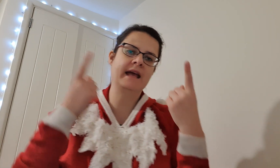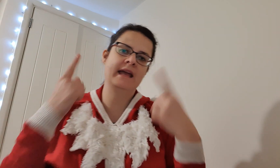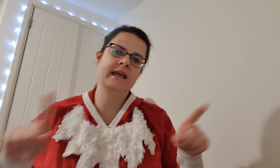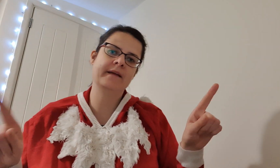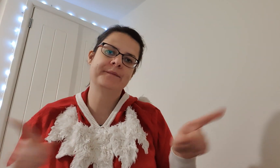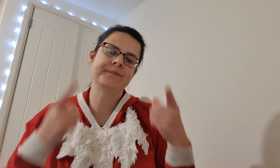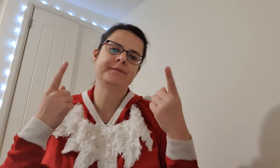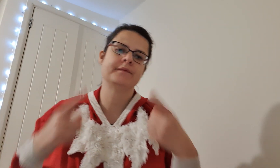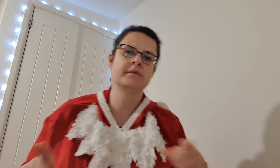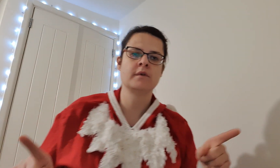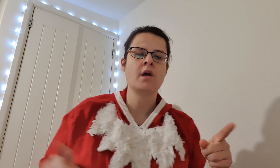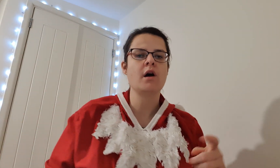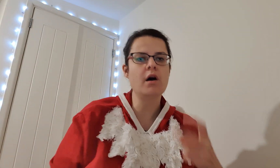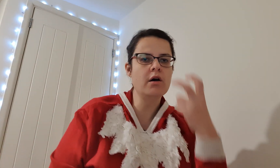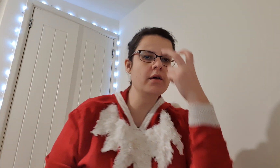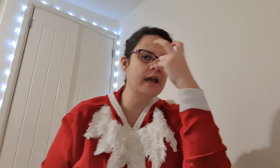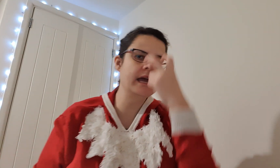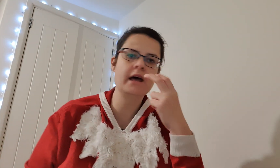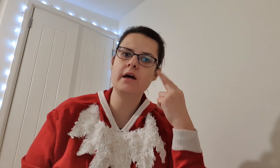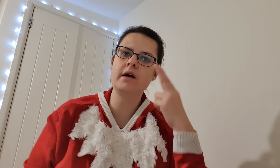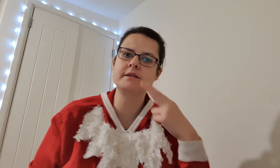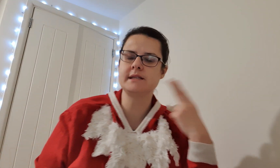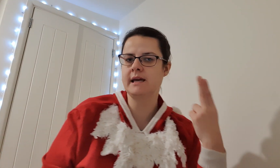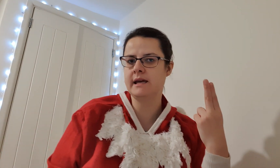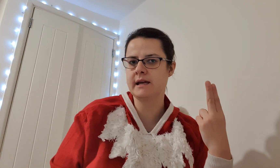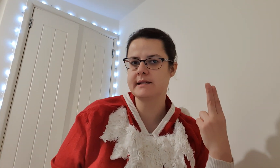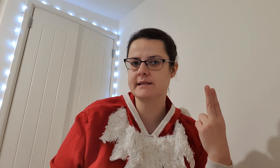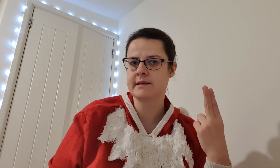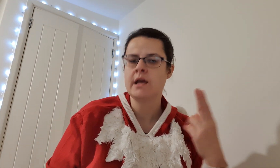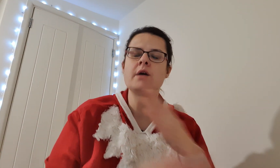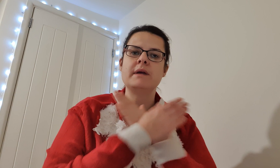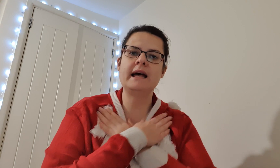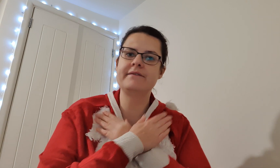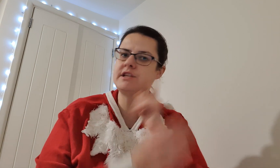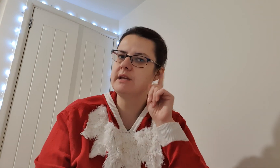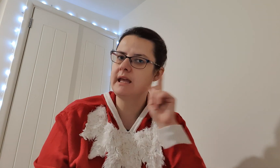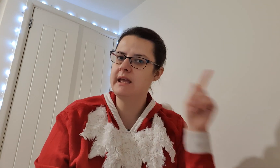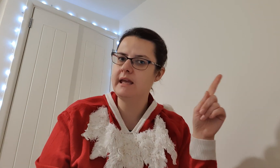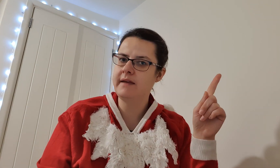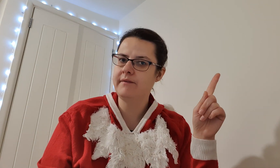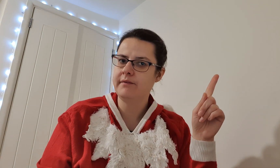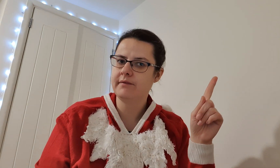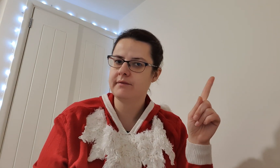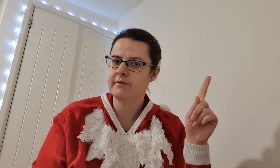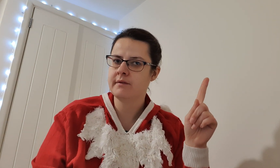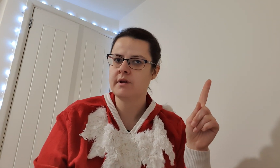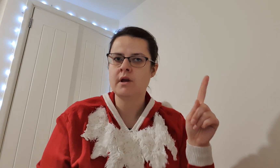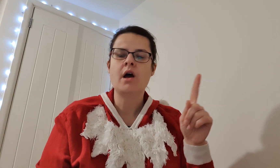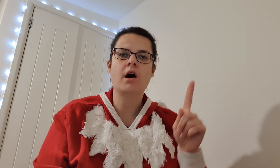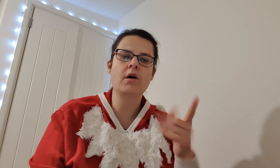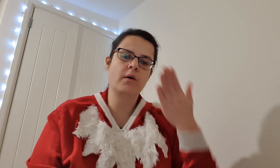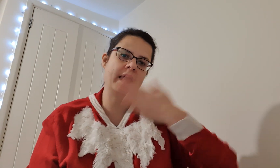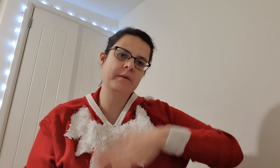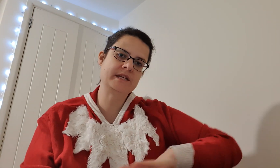playing, all the old songs we love to hear. Oh, I wish